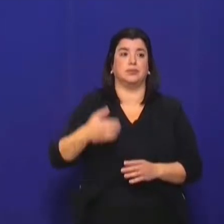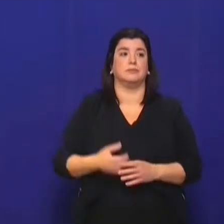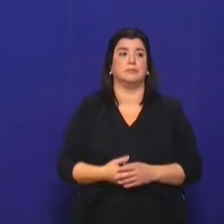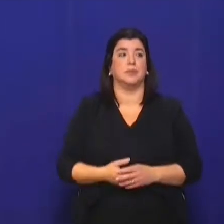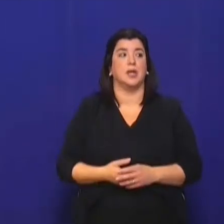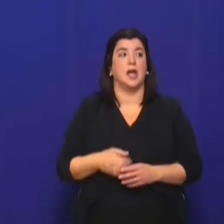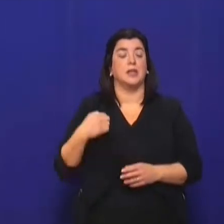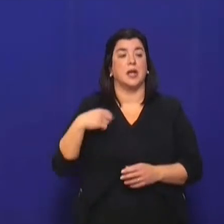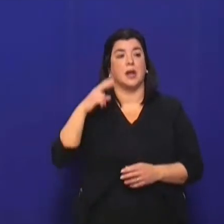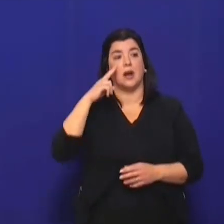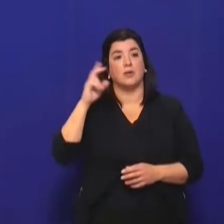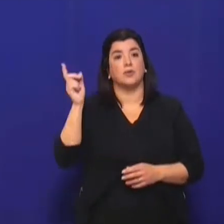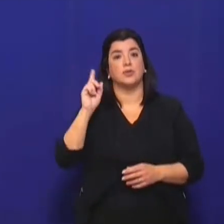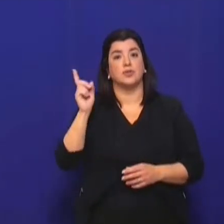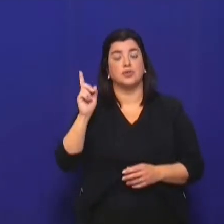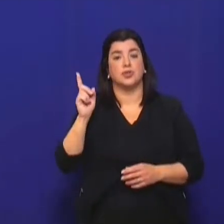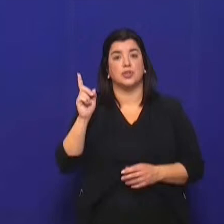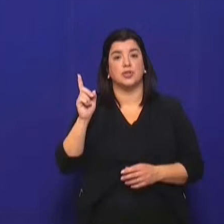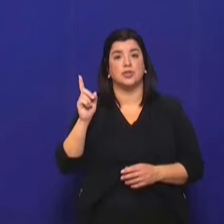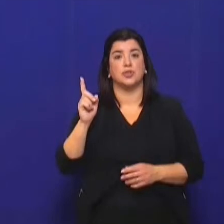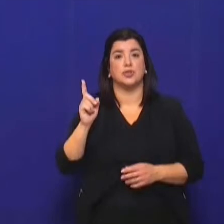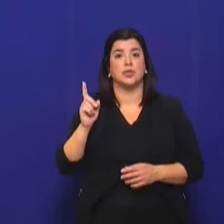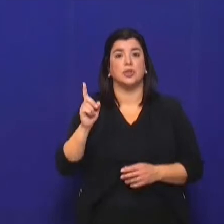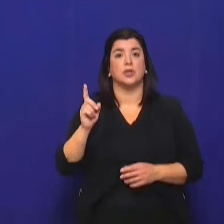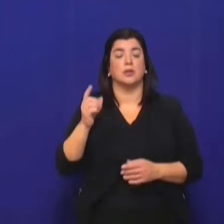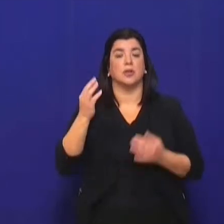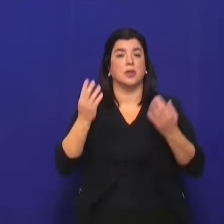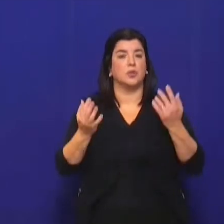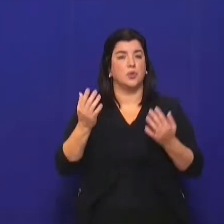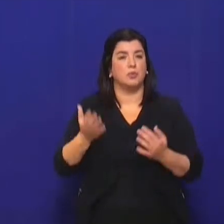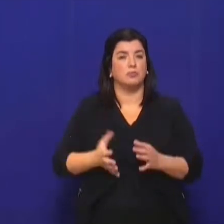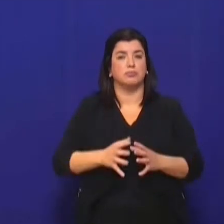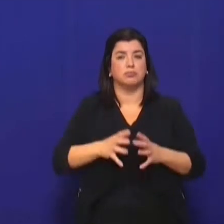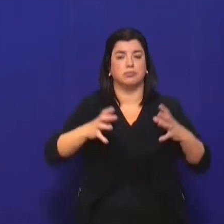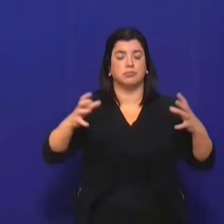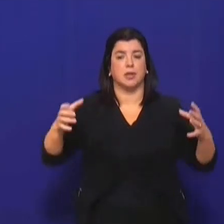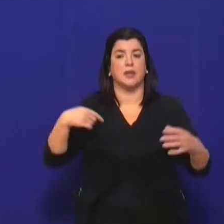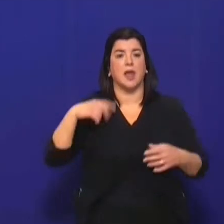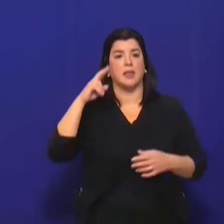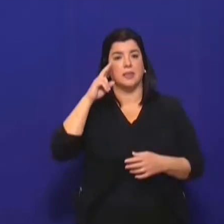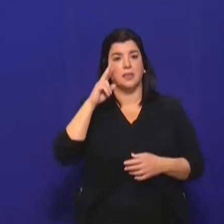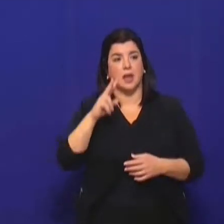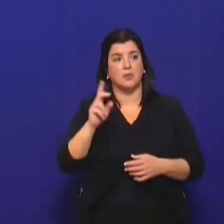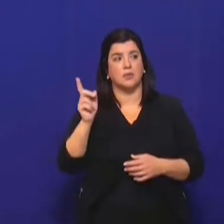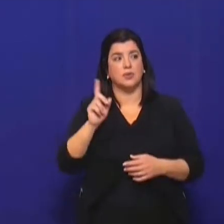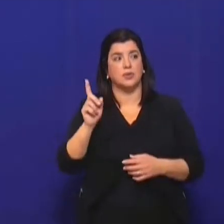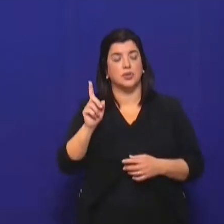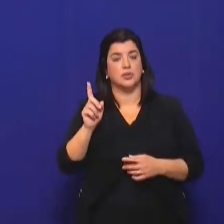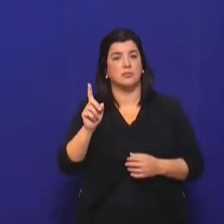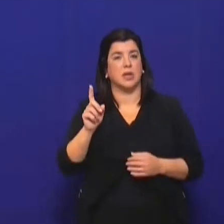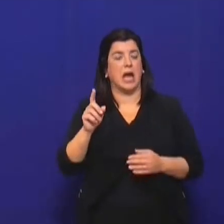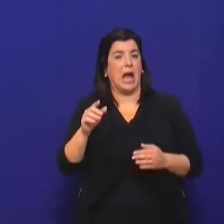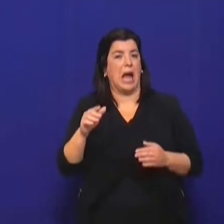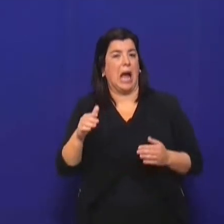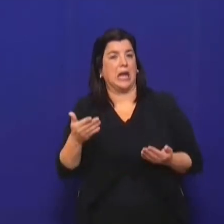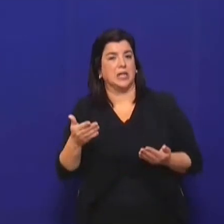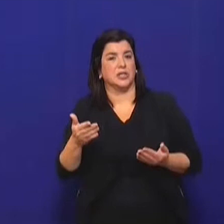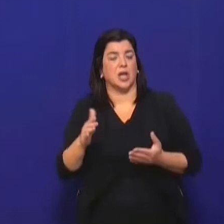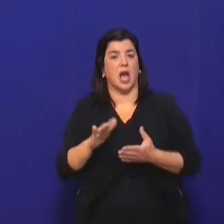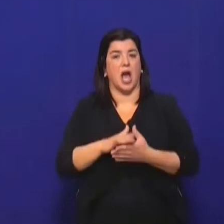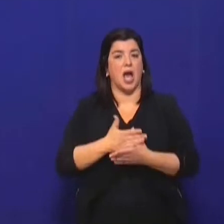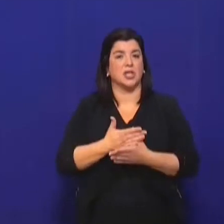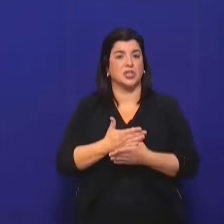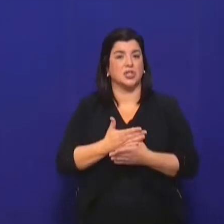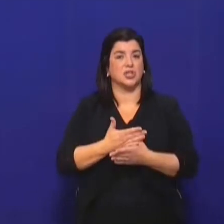monitoraġġ tal-każijiet li qed ikollna ħalli naraw propju eżatti din iż-żieda jekk hiex propju minħabba il-każijiet li kien